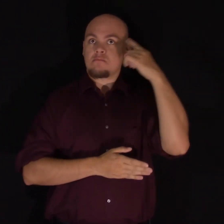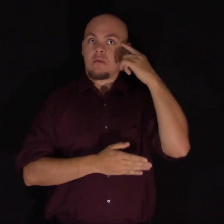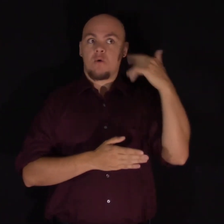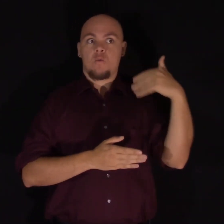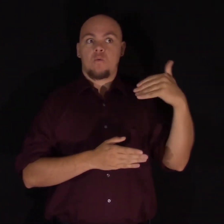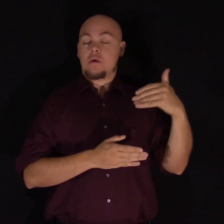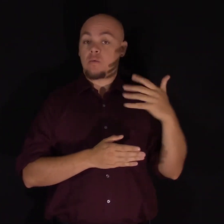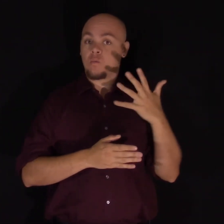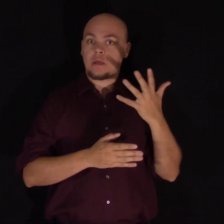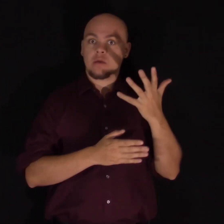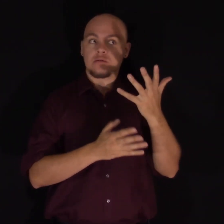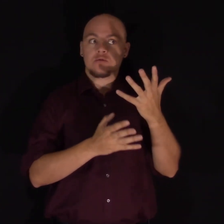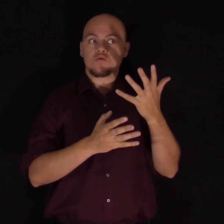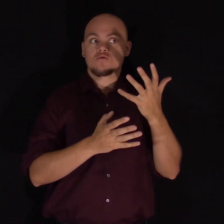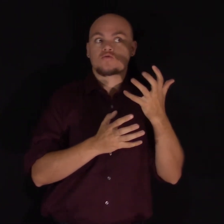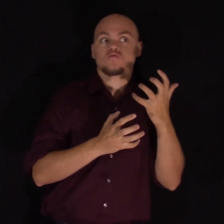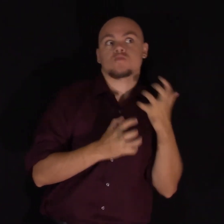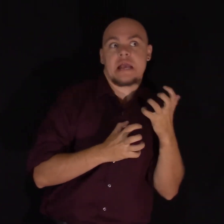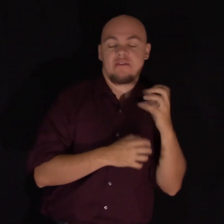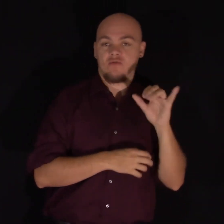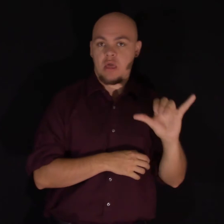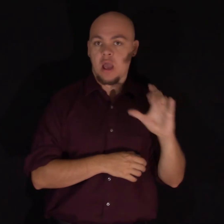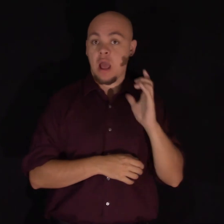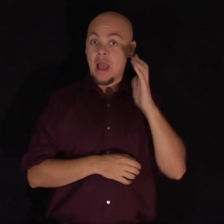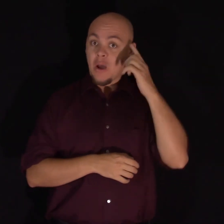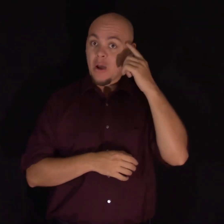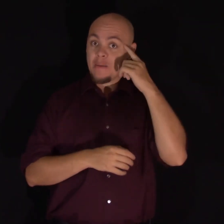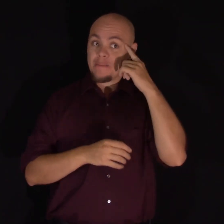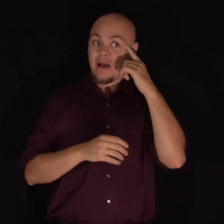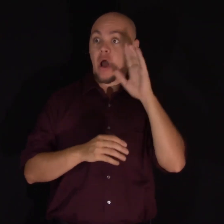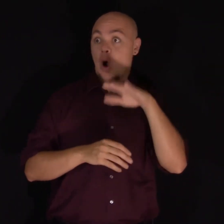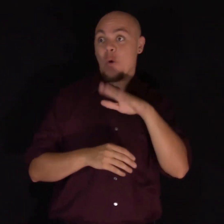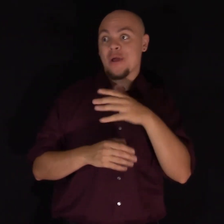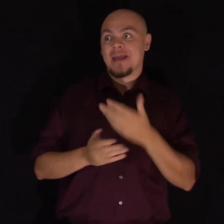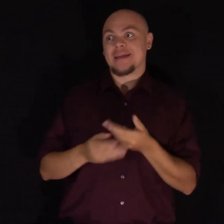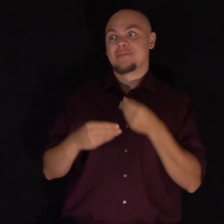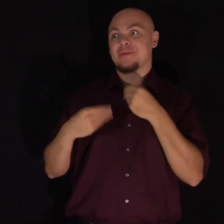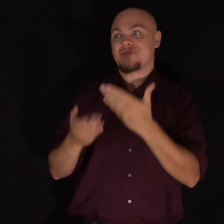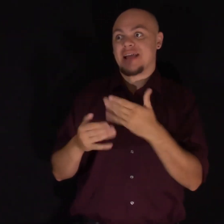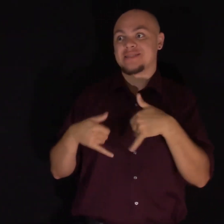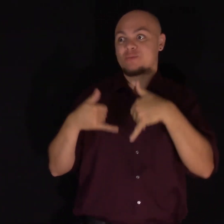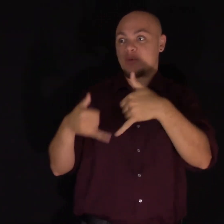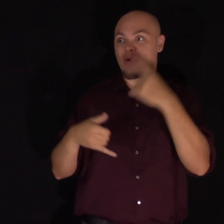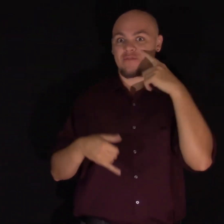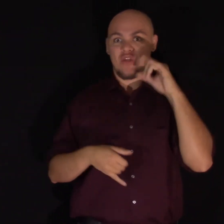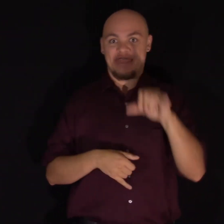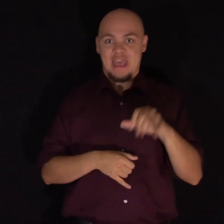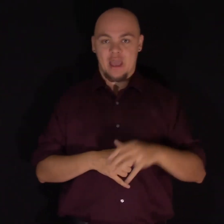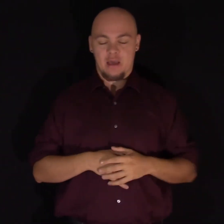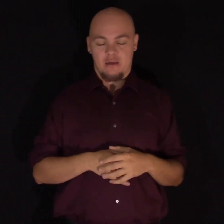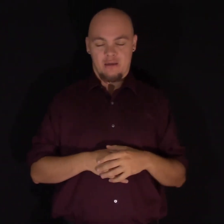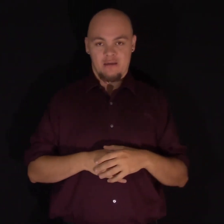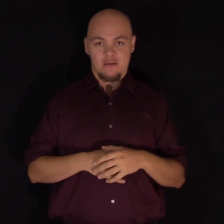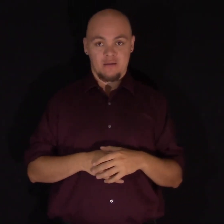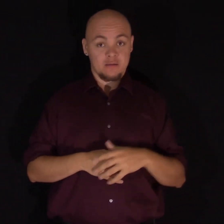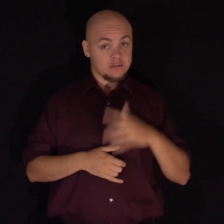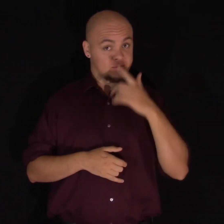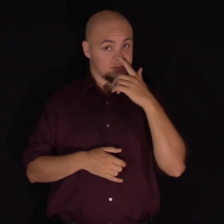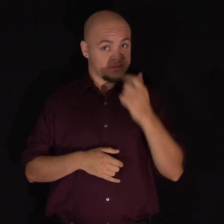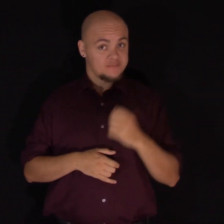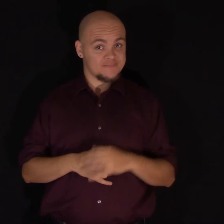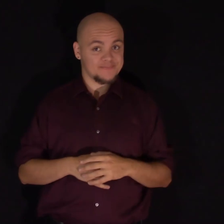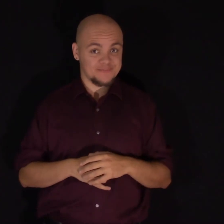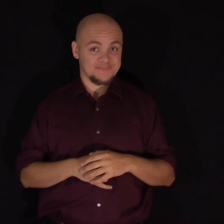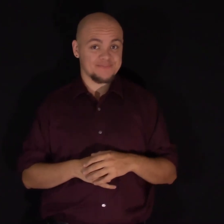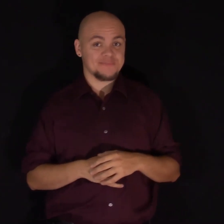only crave distraction, but our mind rewards us for seeking out and finding distraction in the